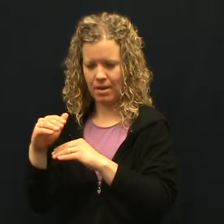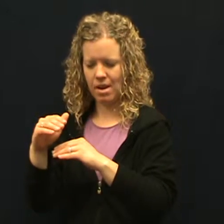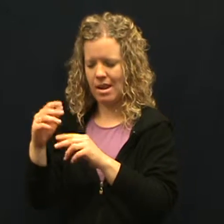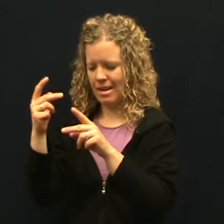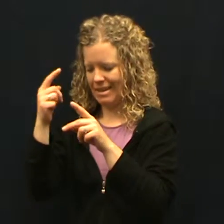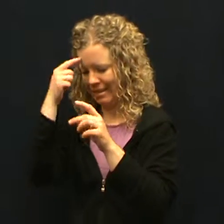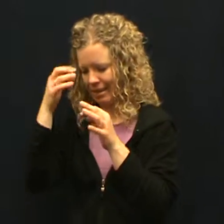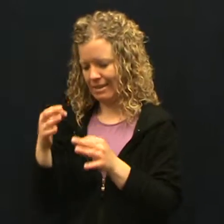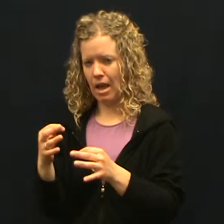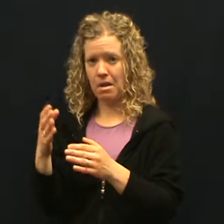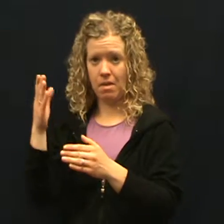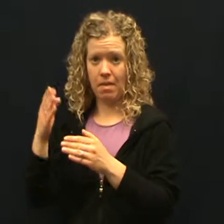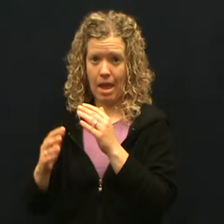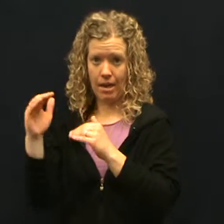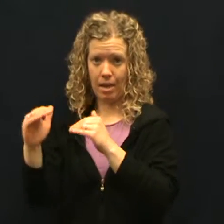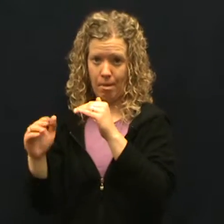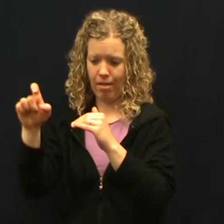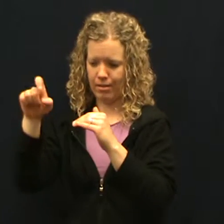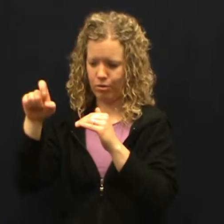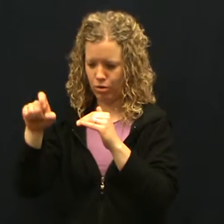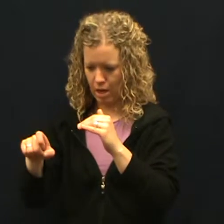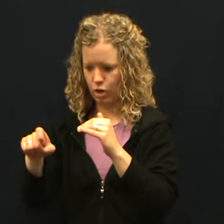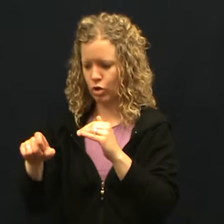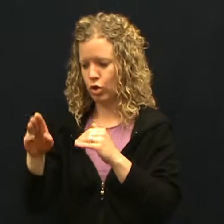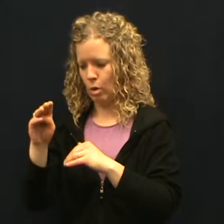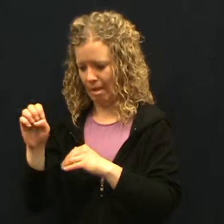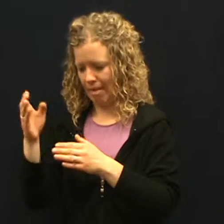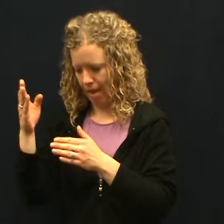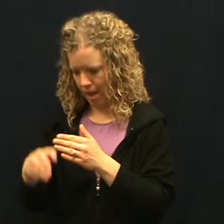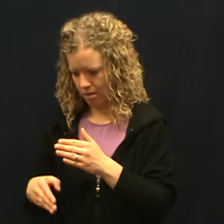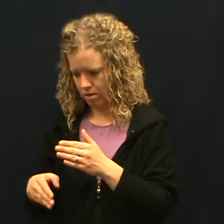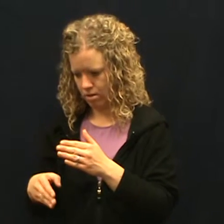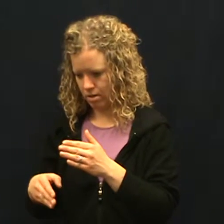of our allowance should be at that month, and then adjust the allowance accordingly.